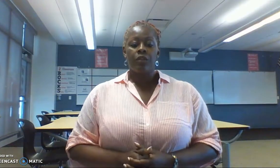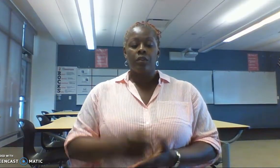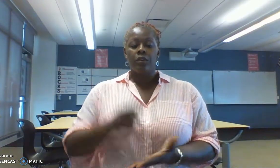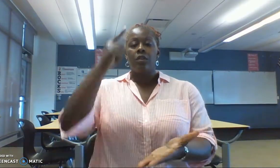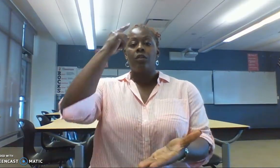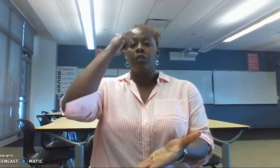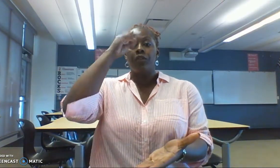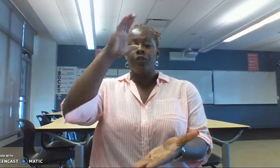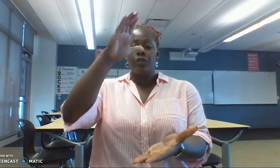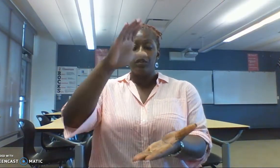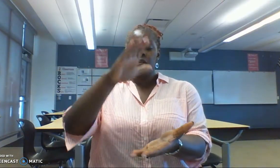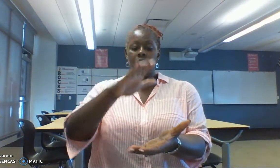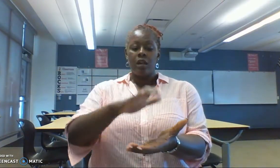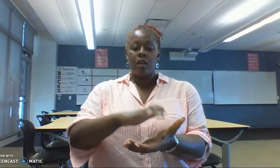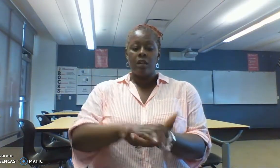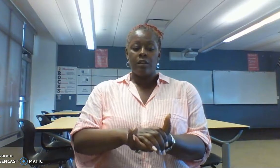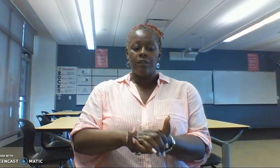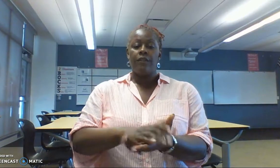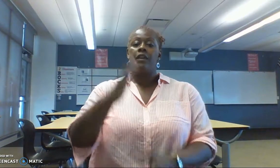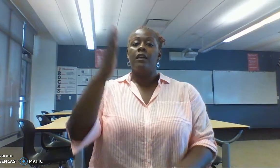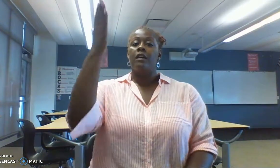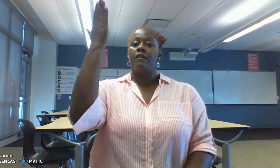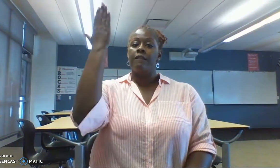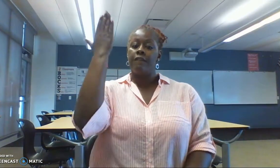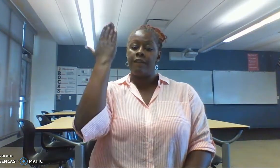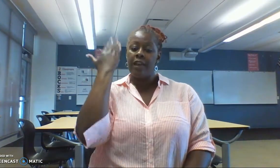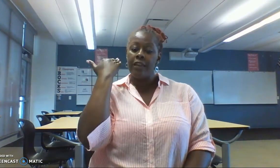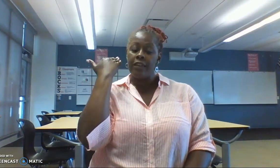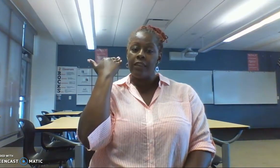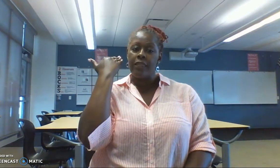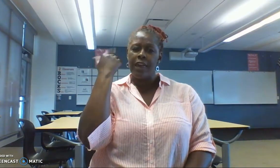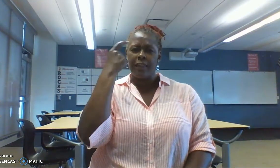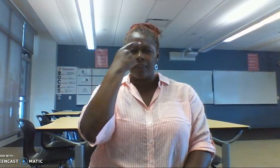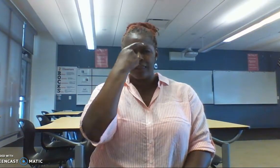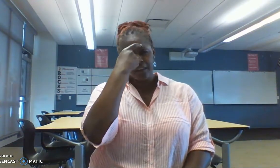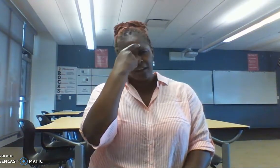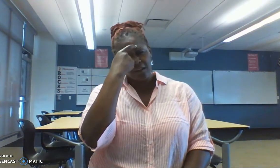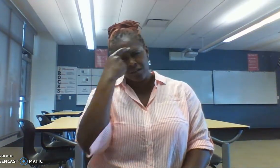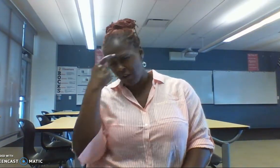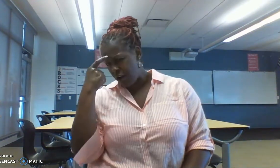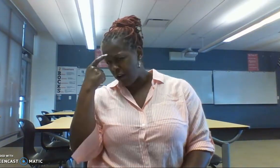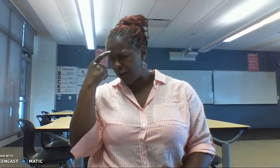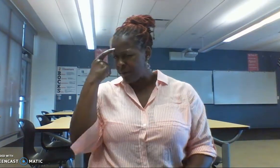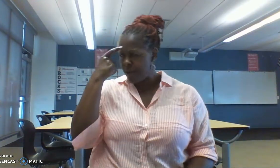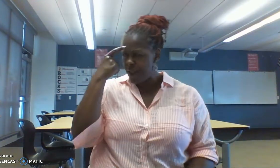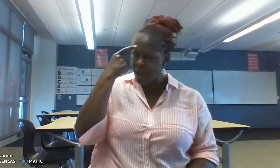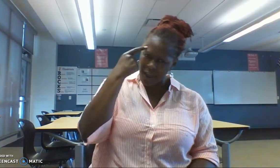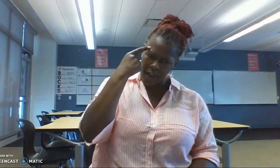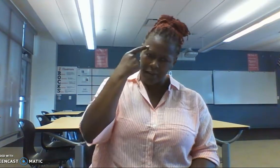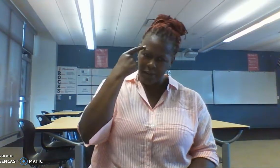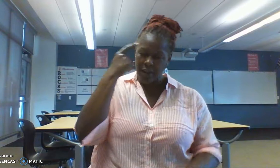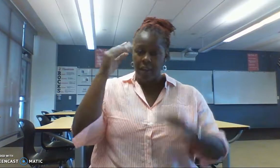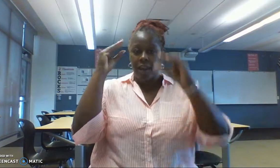Full of the faith that the dark past